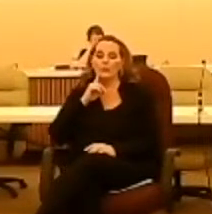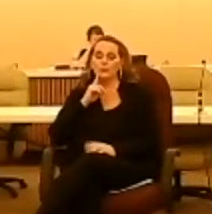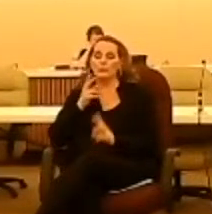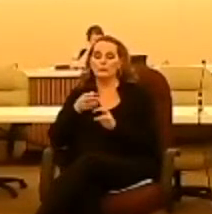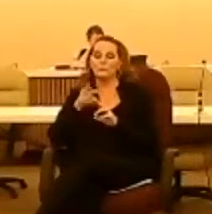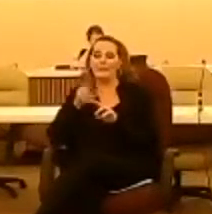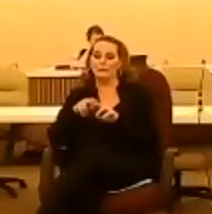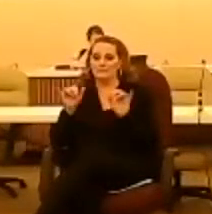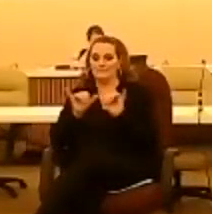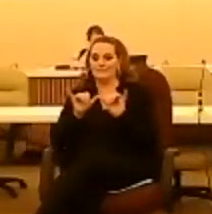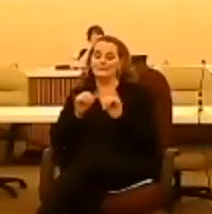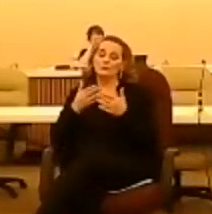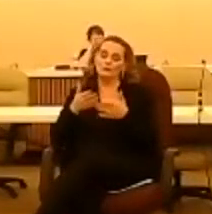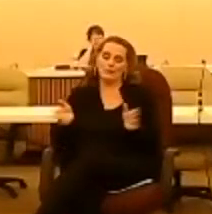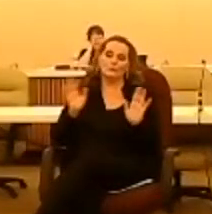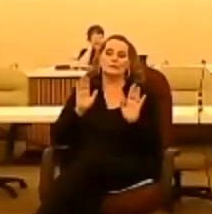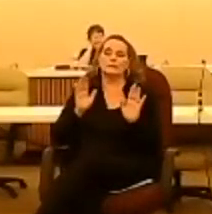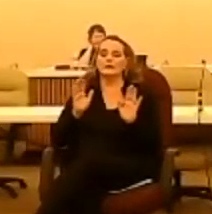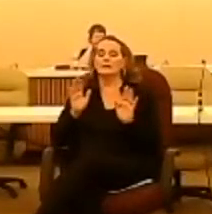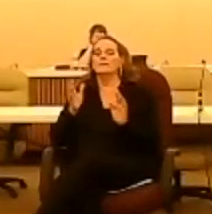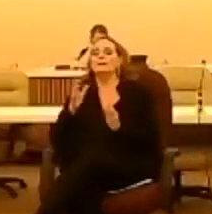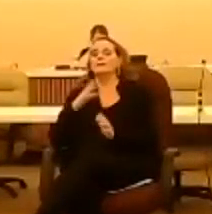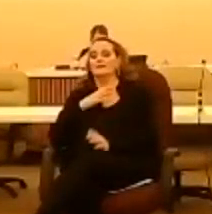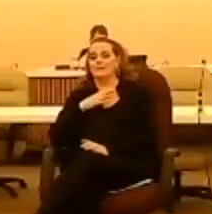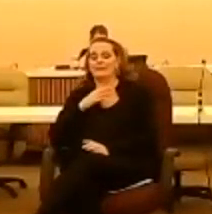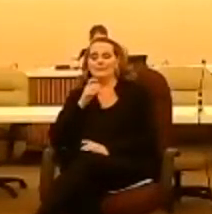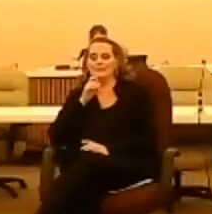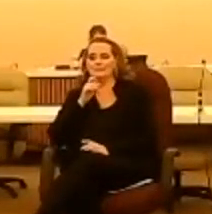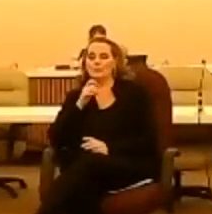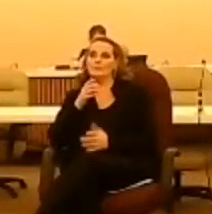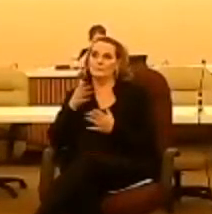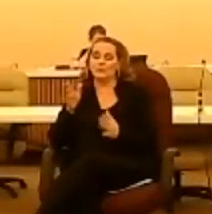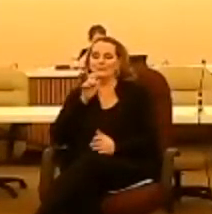again, under normal conditions, that's not allowed.